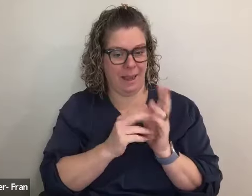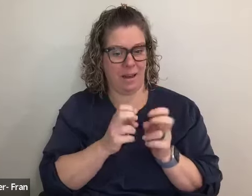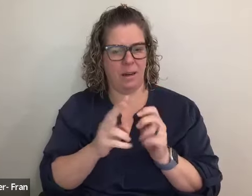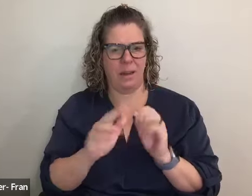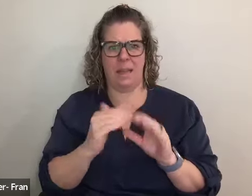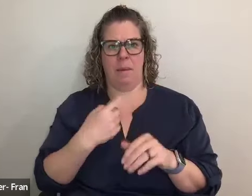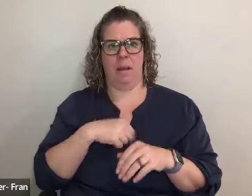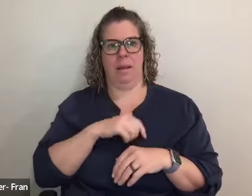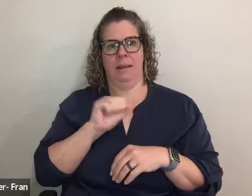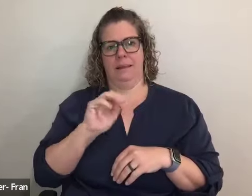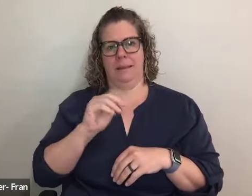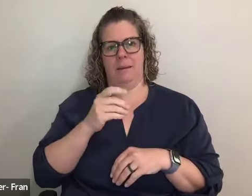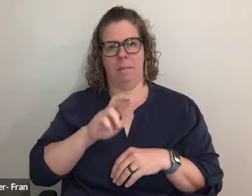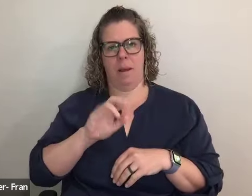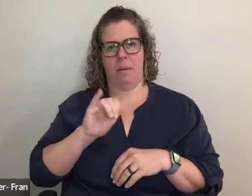email us at